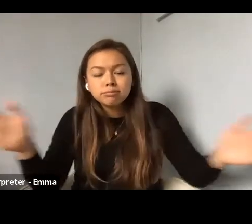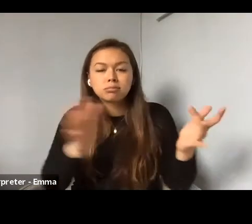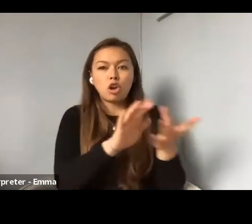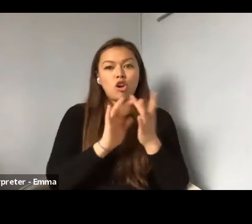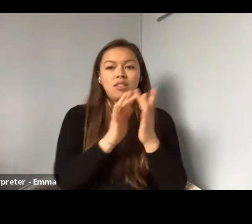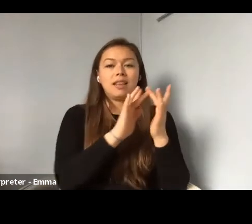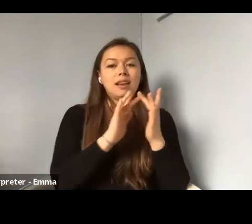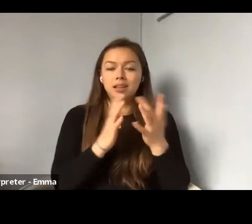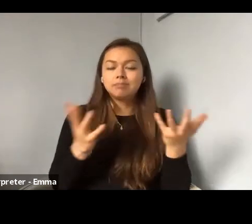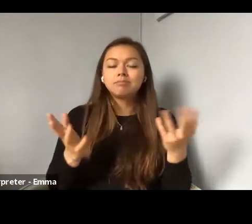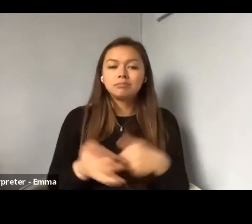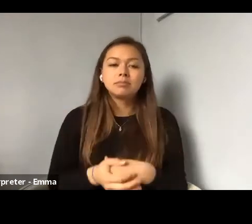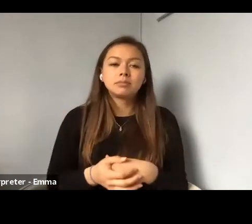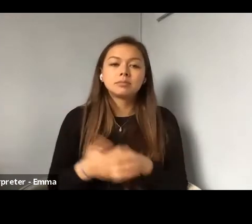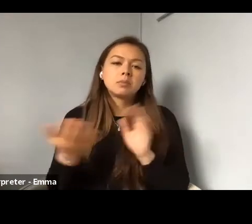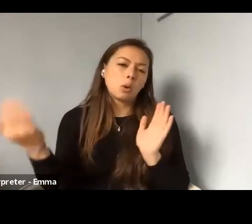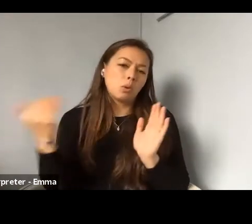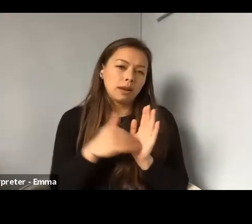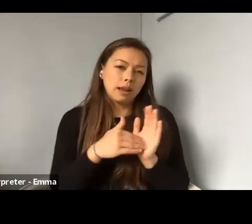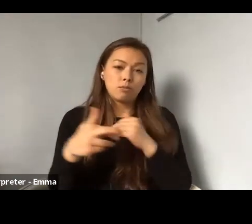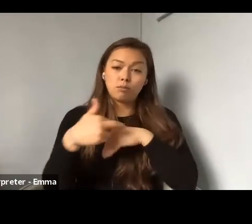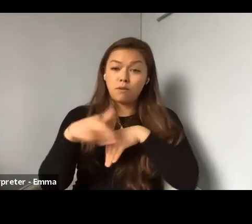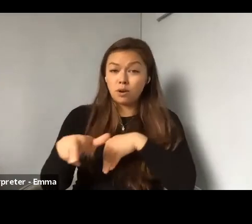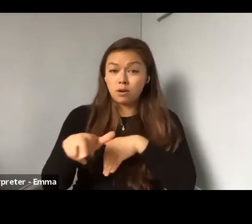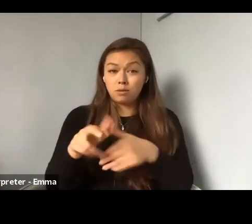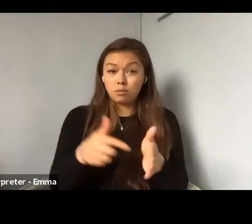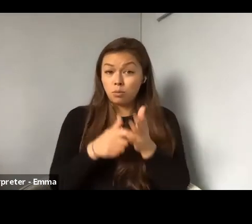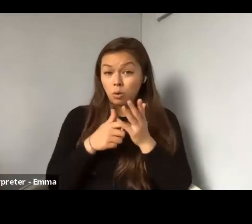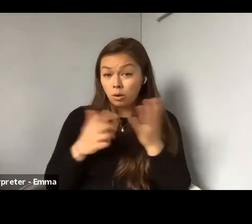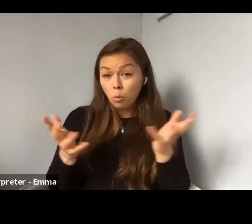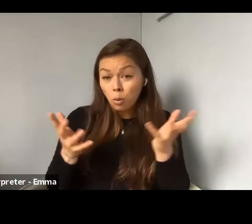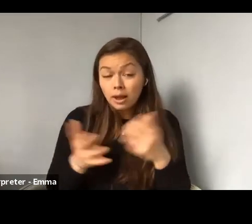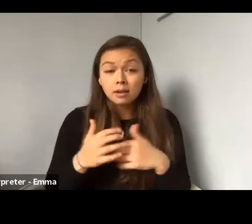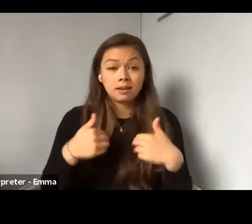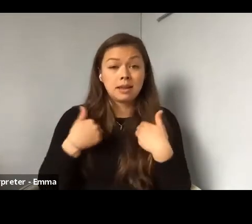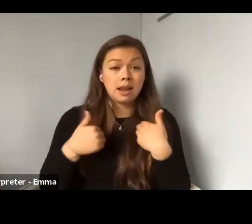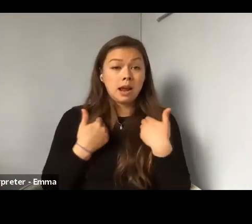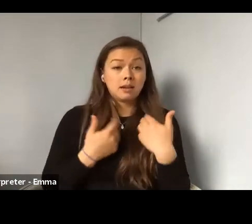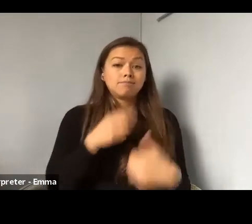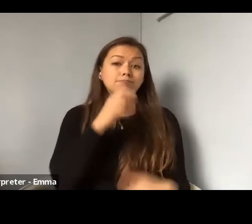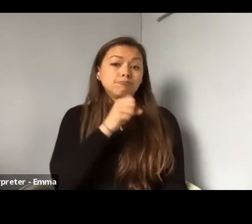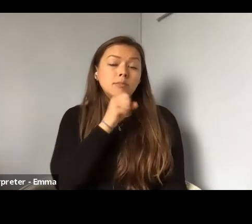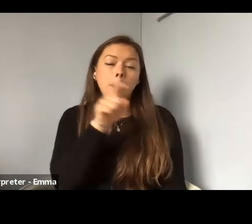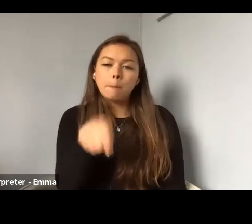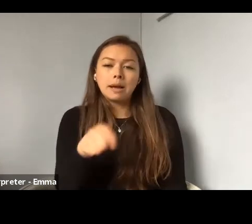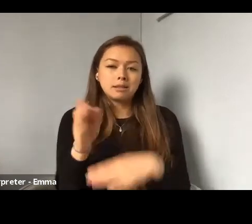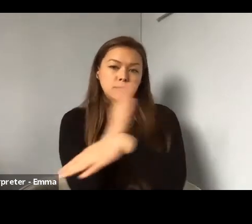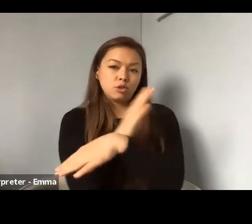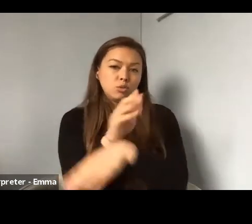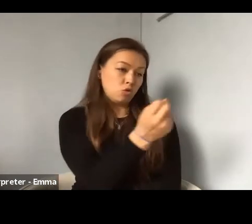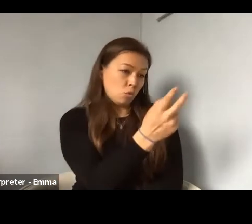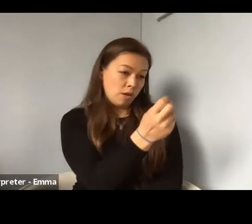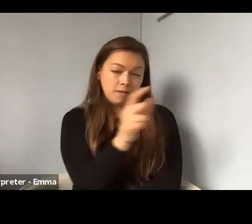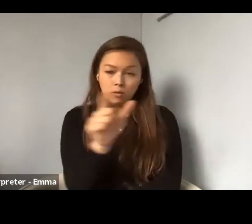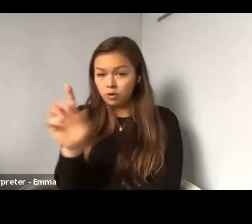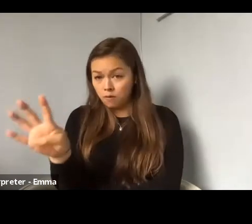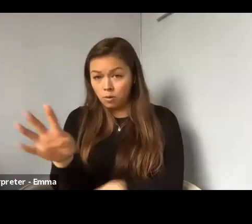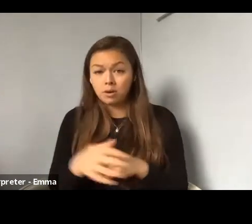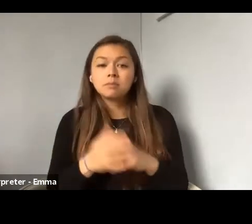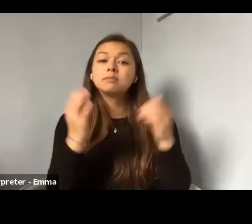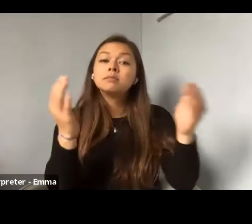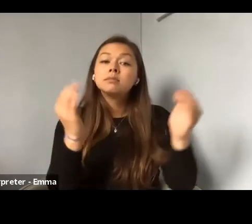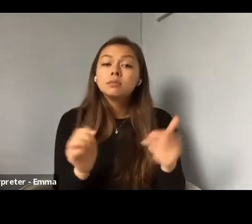So again, the referral criteria, the young person needs to be between the ages of 12 and 24. They don't need to be charged with a